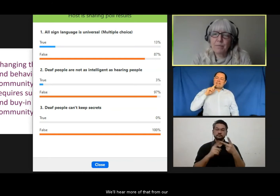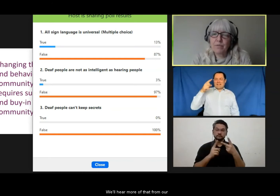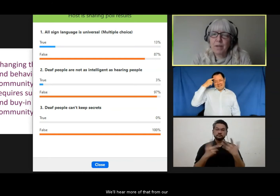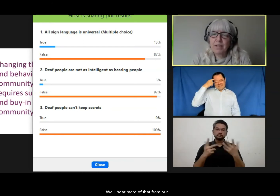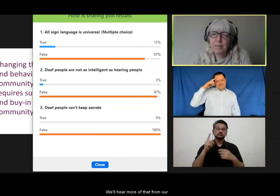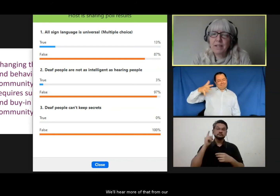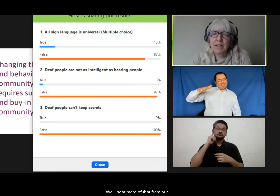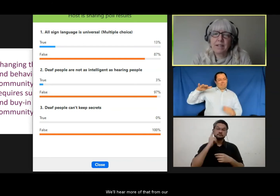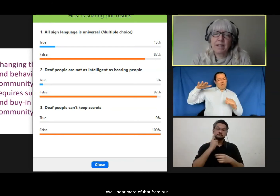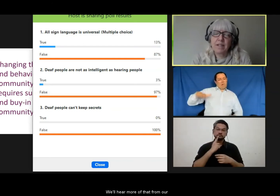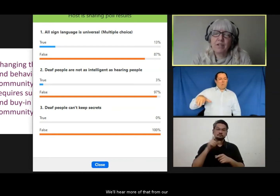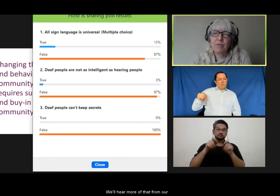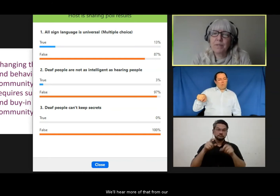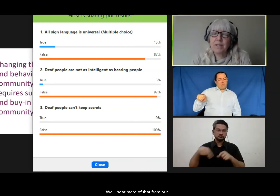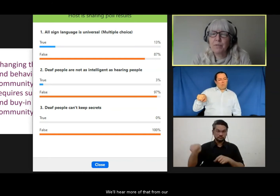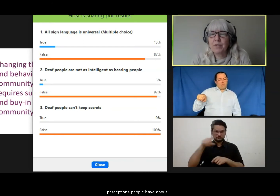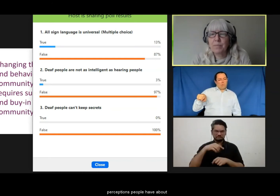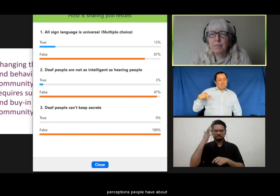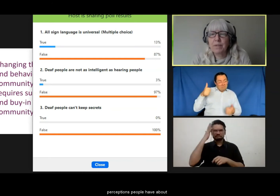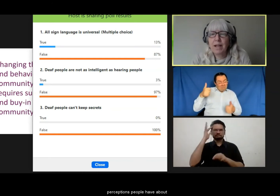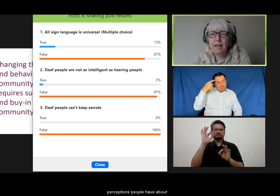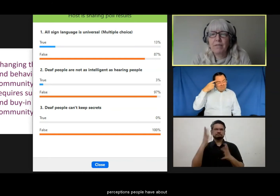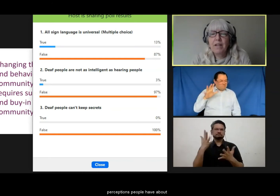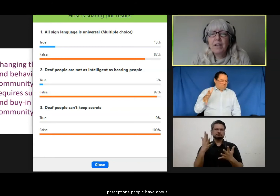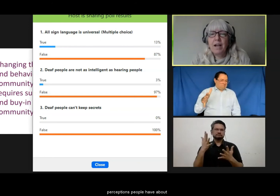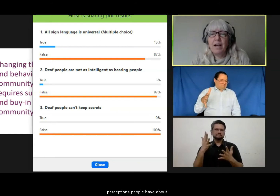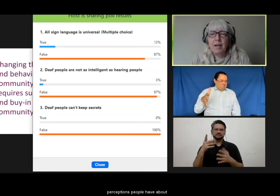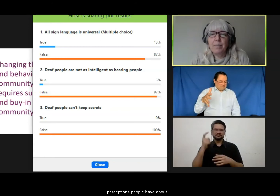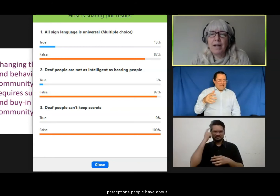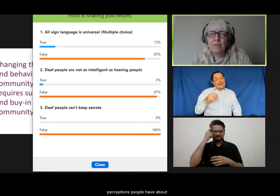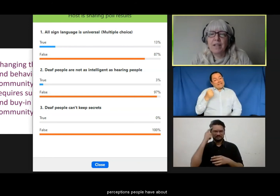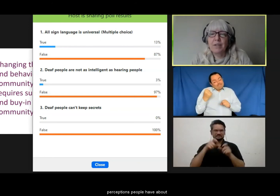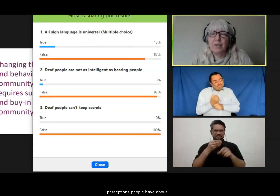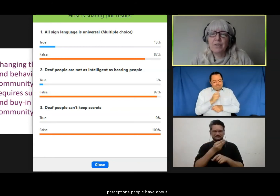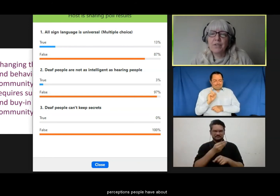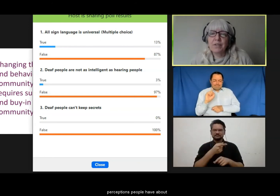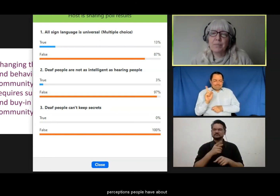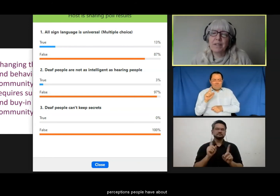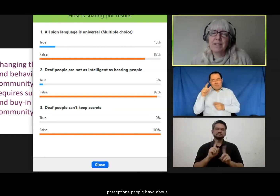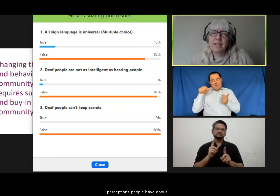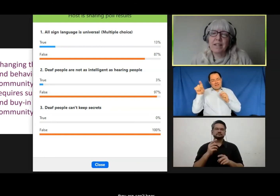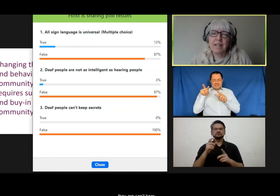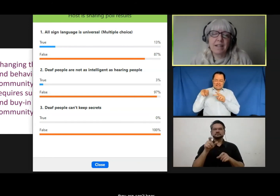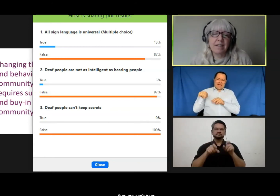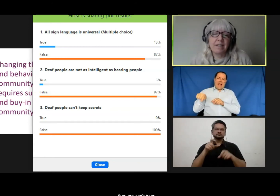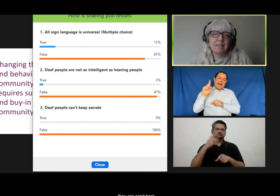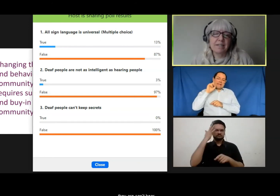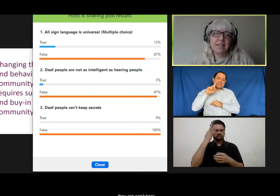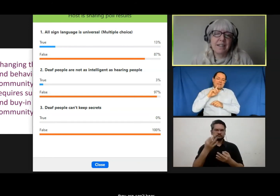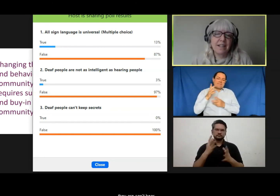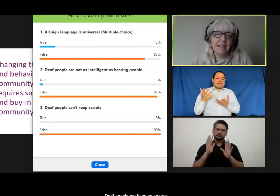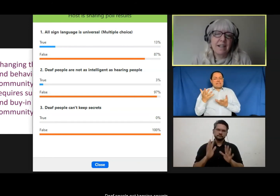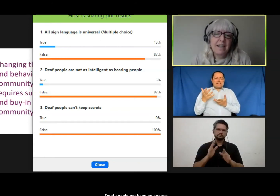that from our speakers and the sort of perceptions people have about anyone simply because they